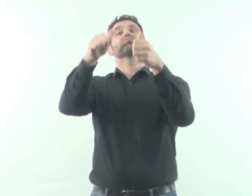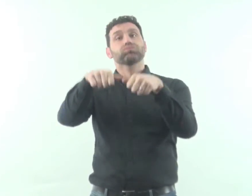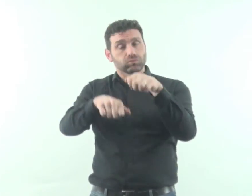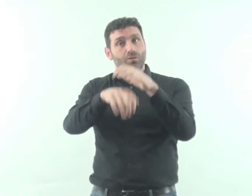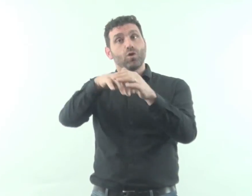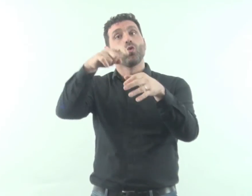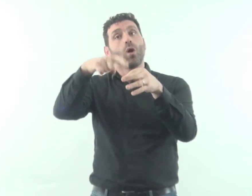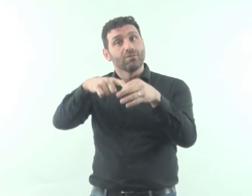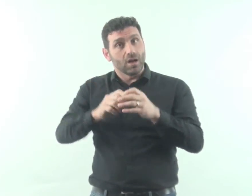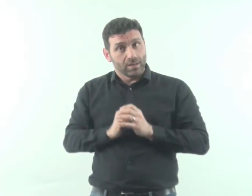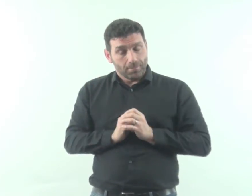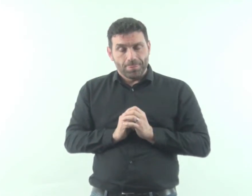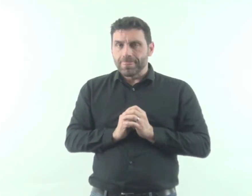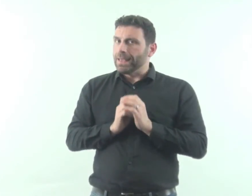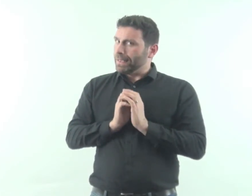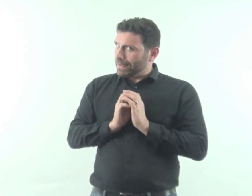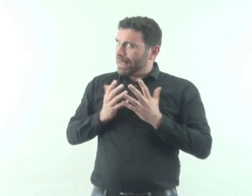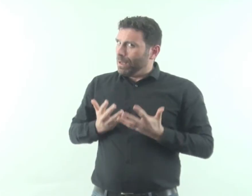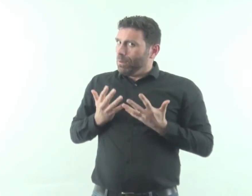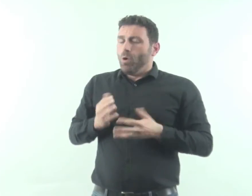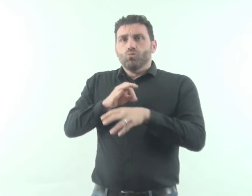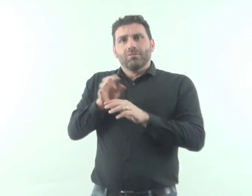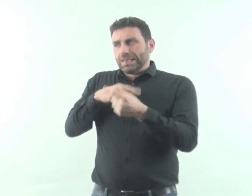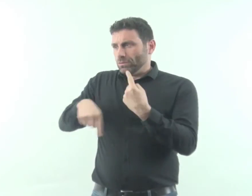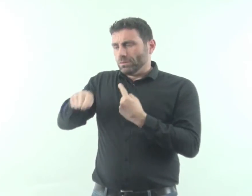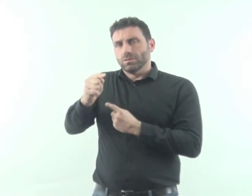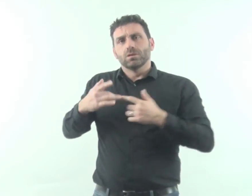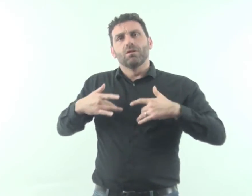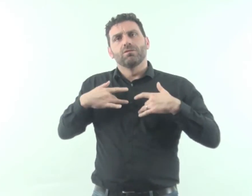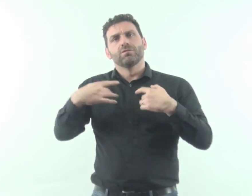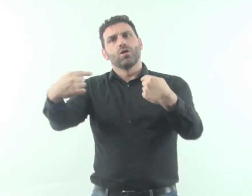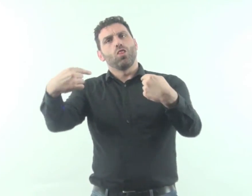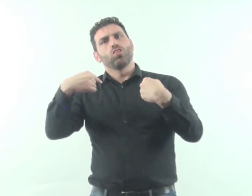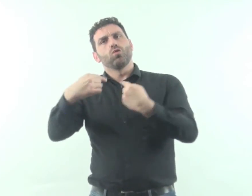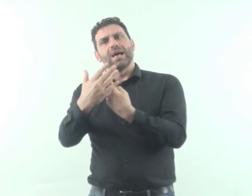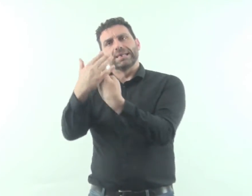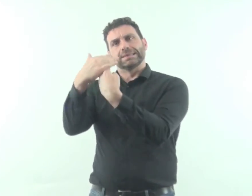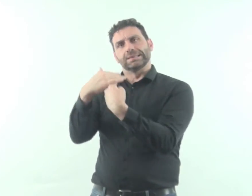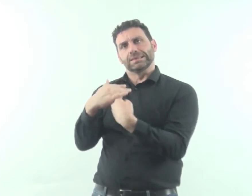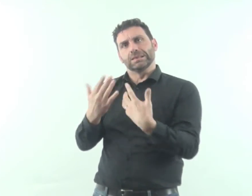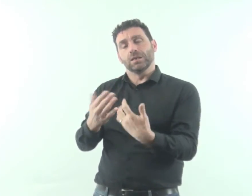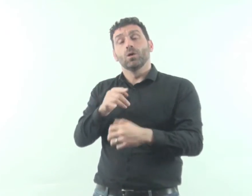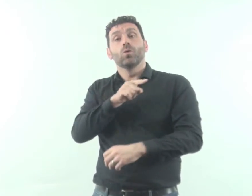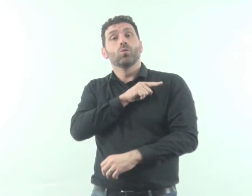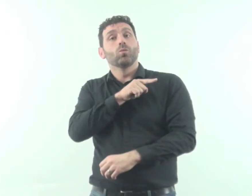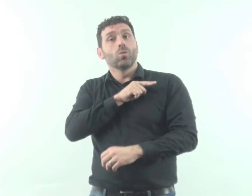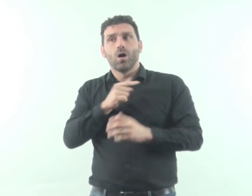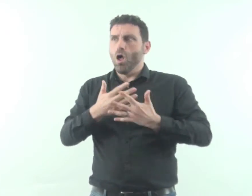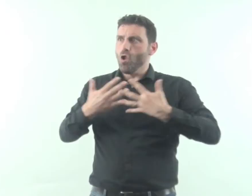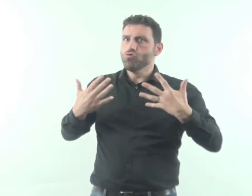point where they finally become fully qualified. The profession now feels greatly under threat and under a lot of pressure